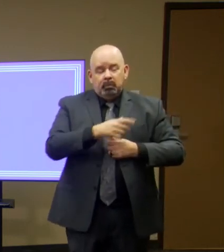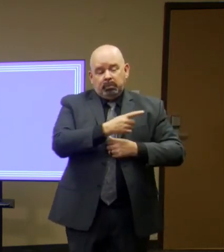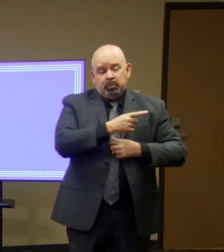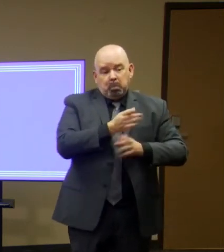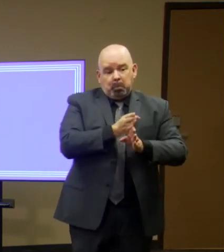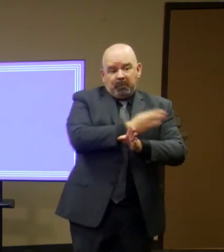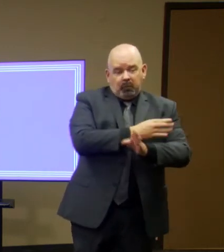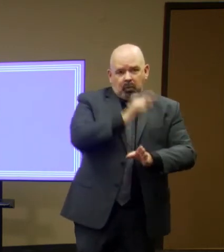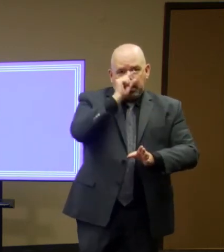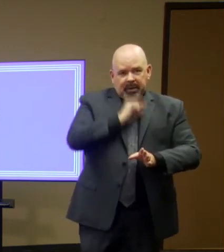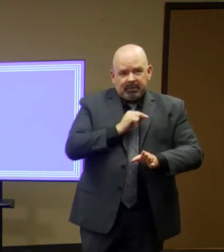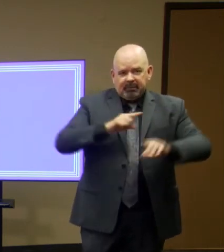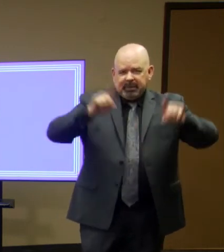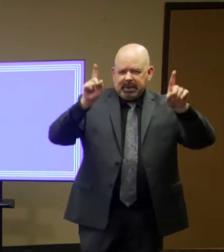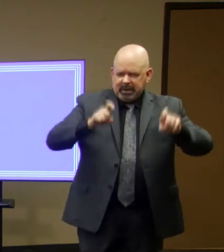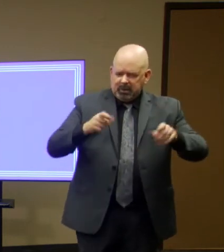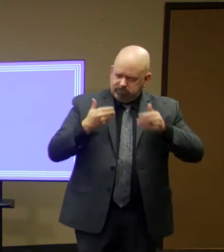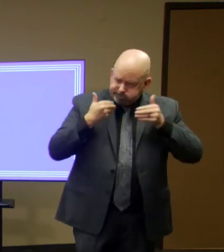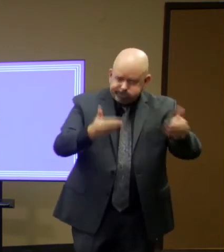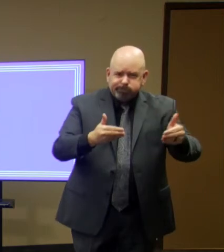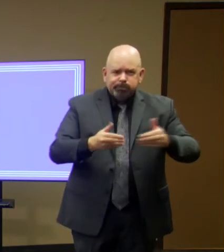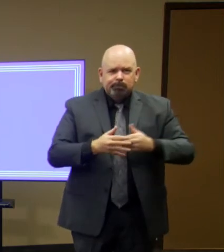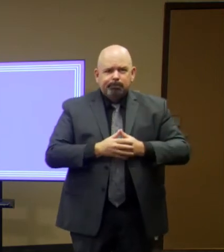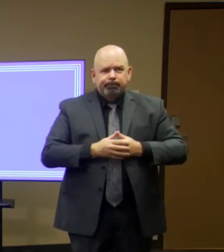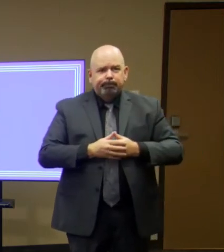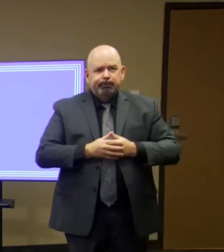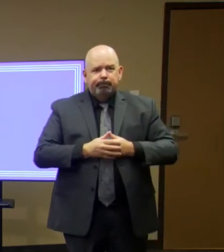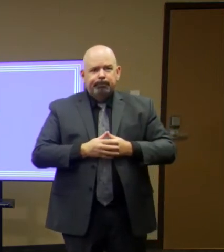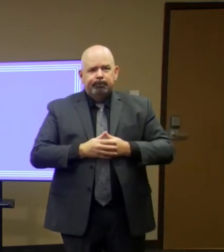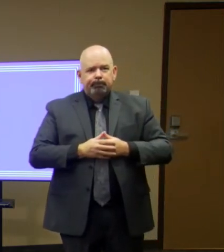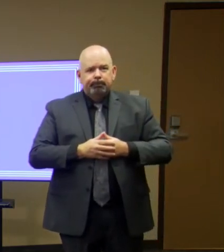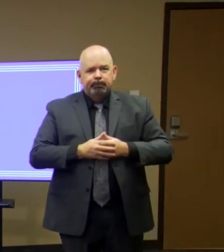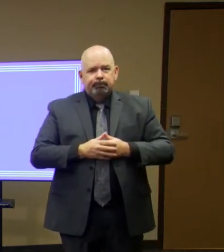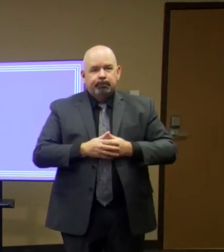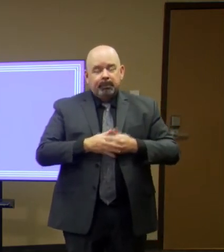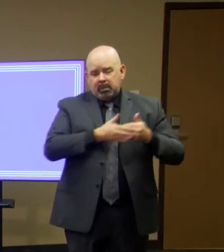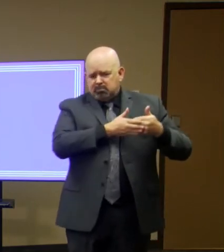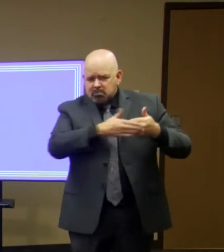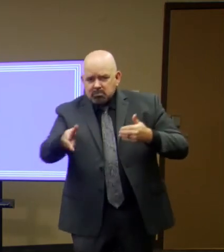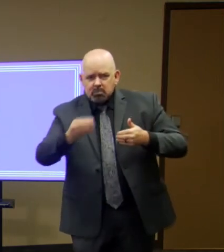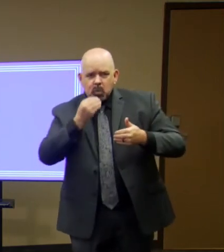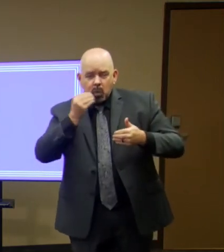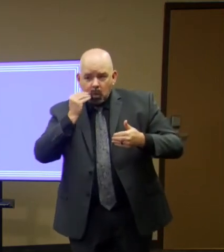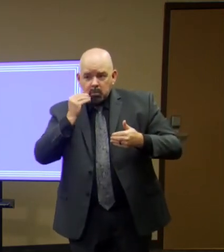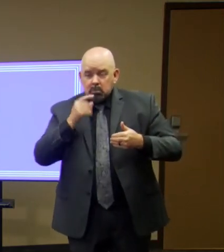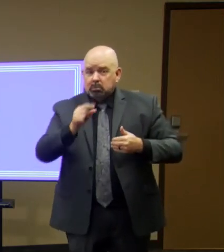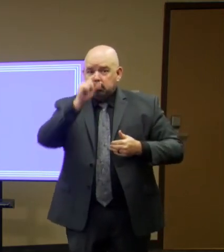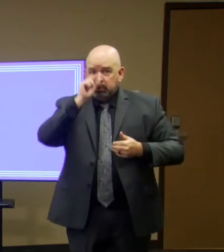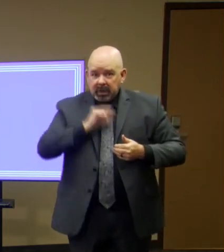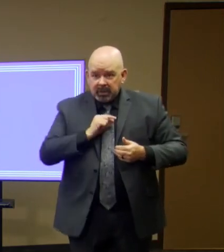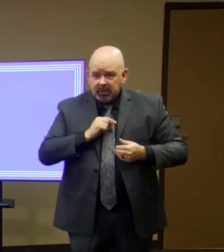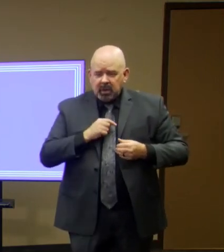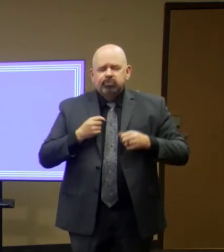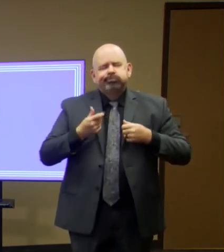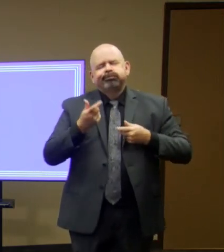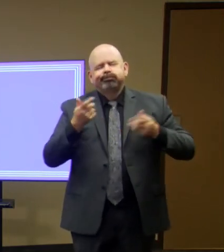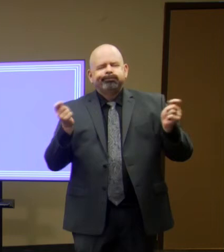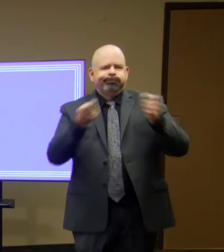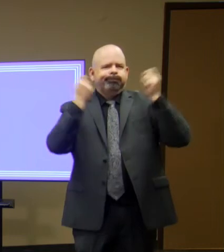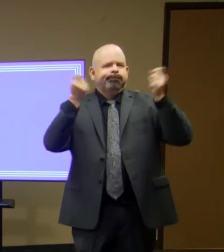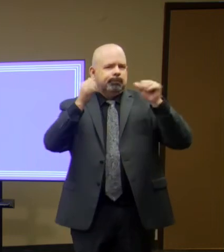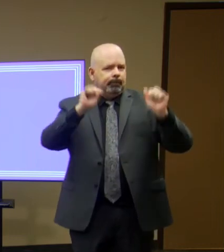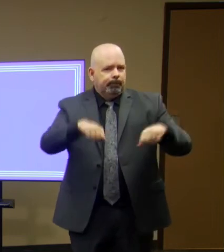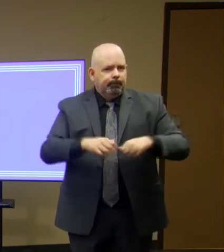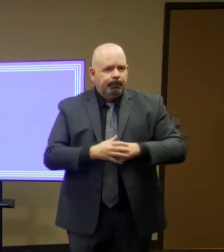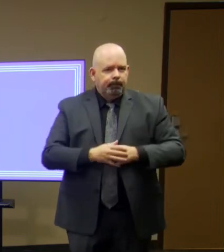from the time you take that test until the time that your celebration happens. That's not foolproof. I